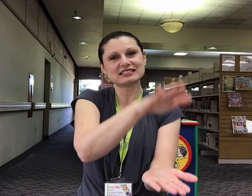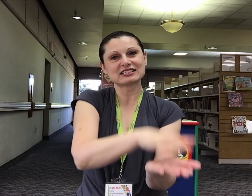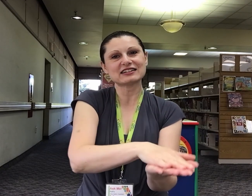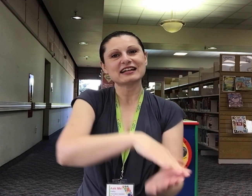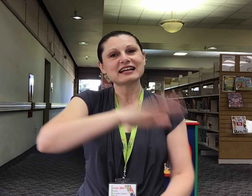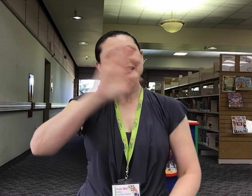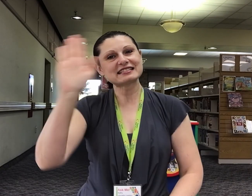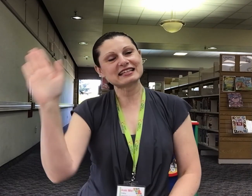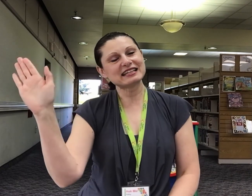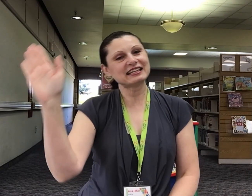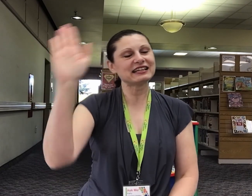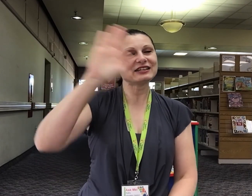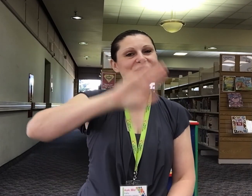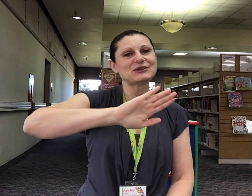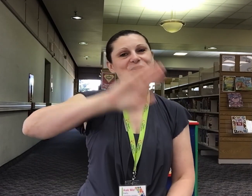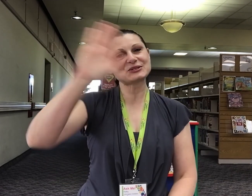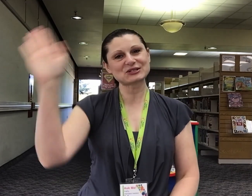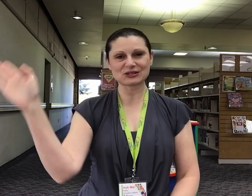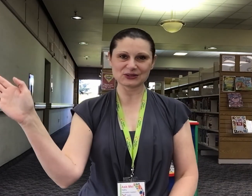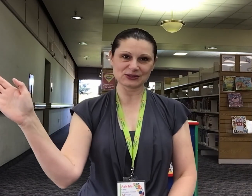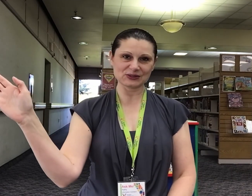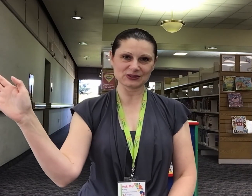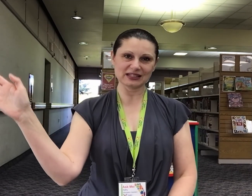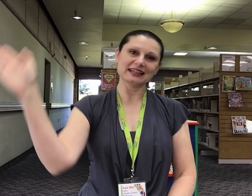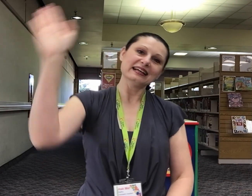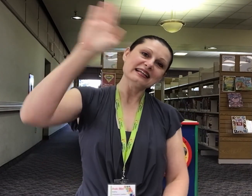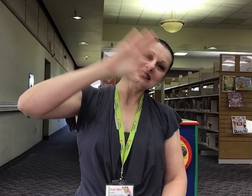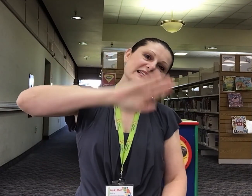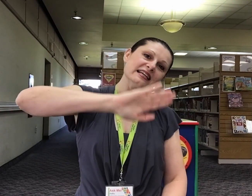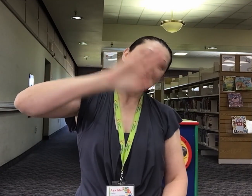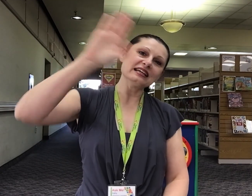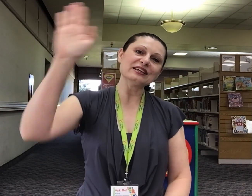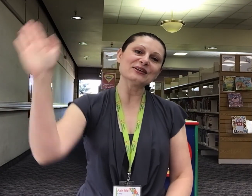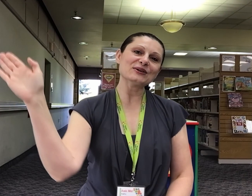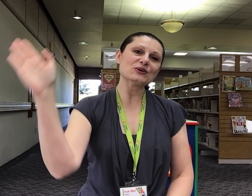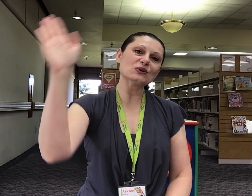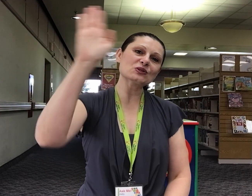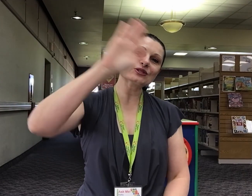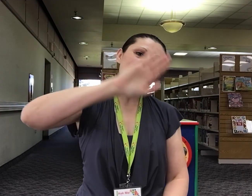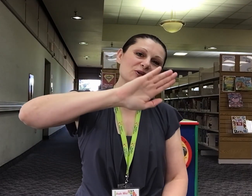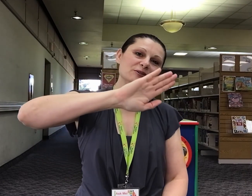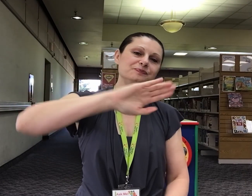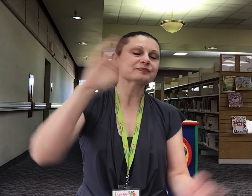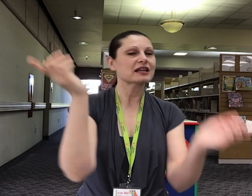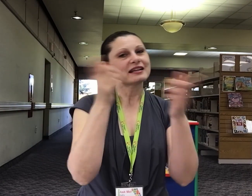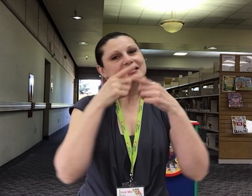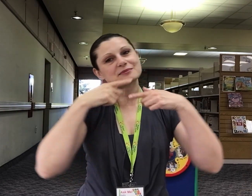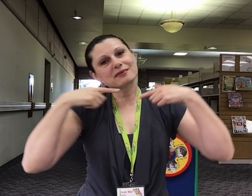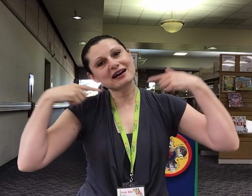alligator. See you soon. See you soon.